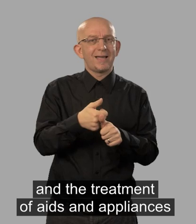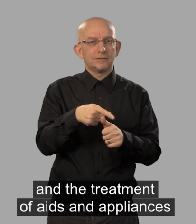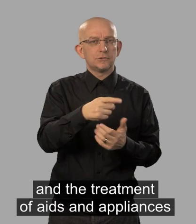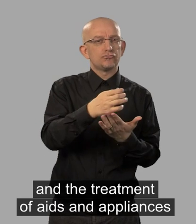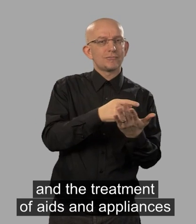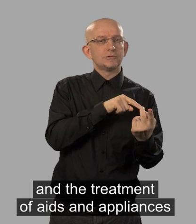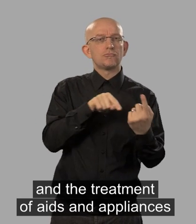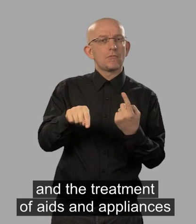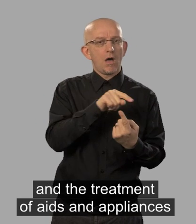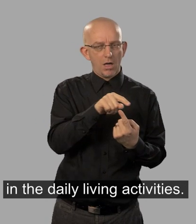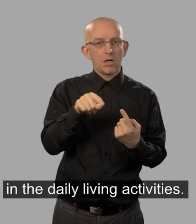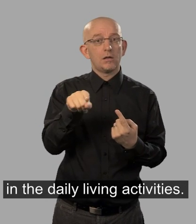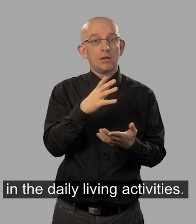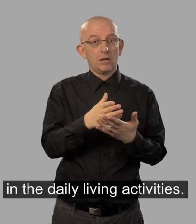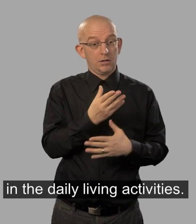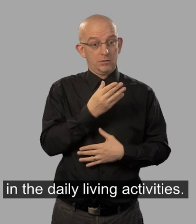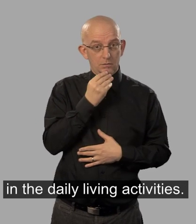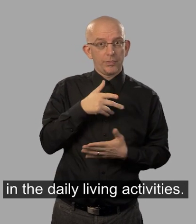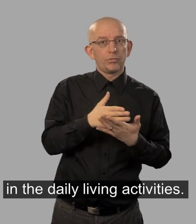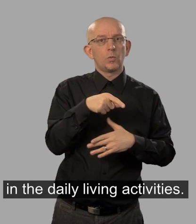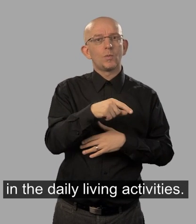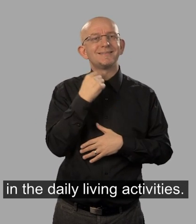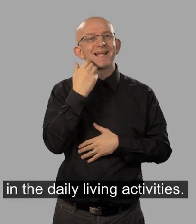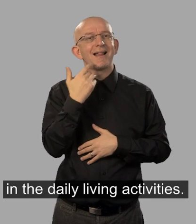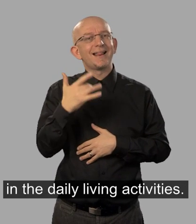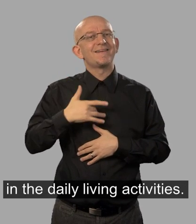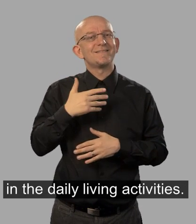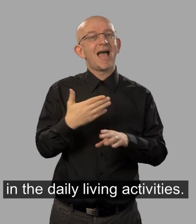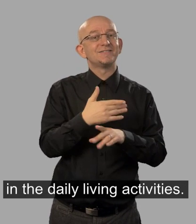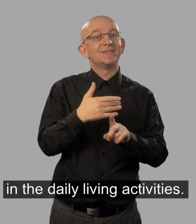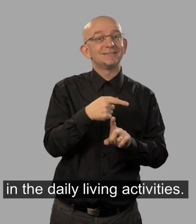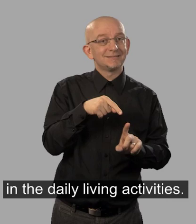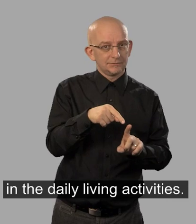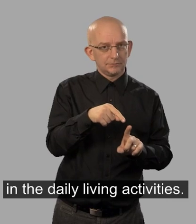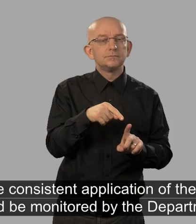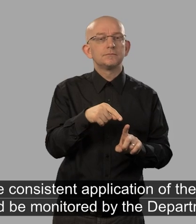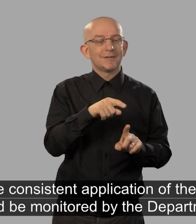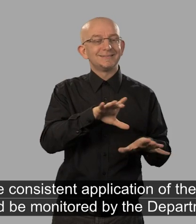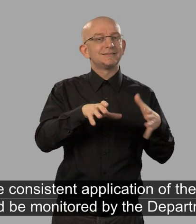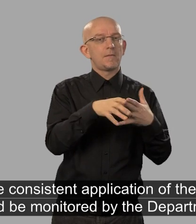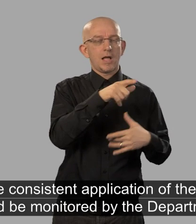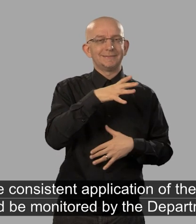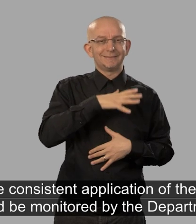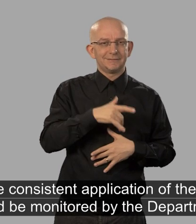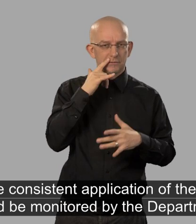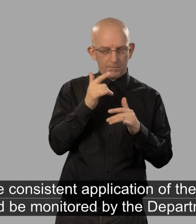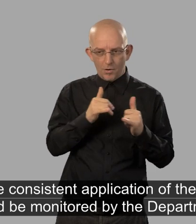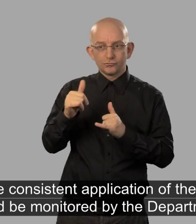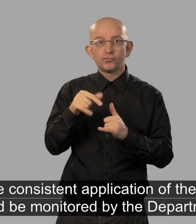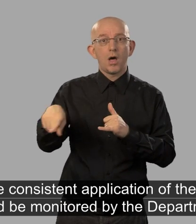are Activity 11 and the treatment of aids and appliances in the daily living activities. The consistent